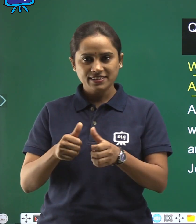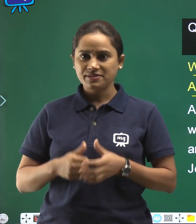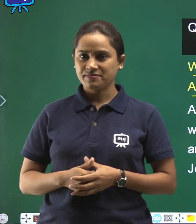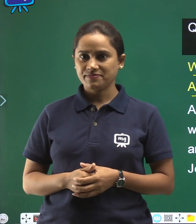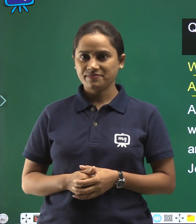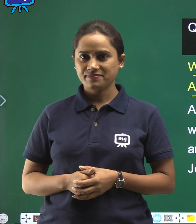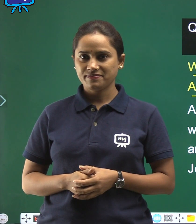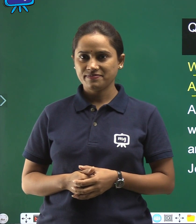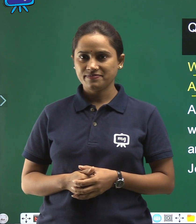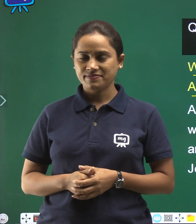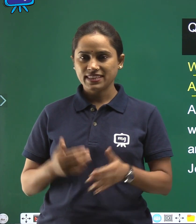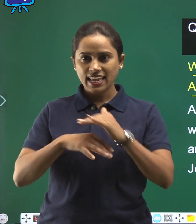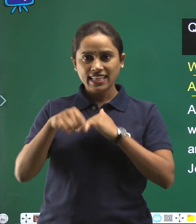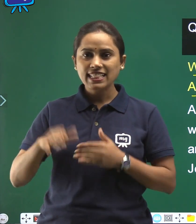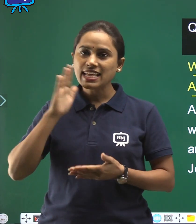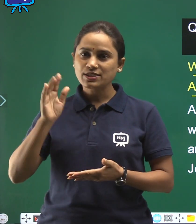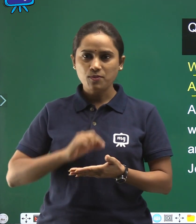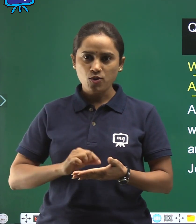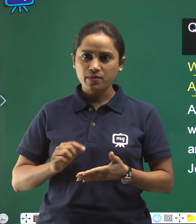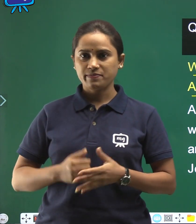Answer. In this poem,